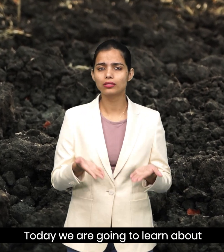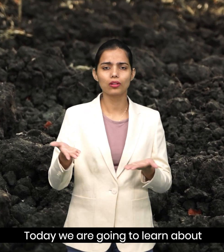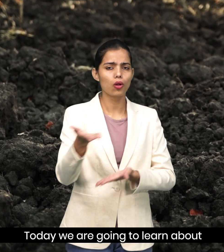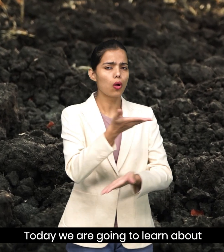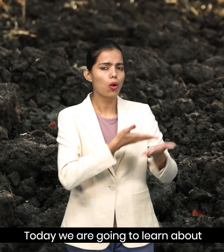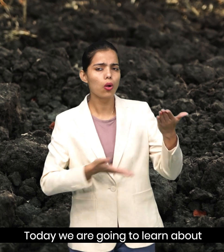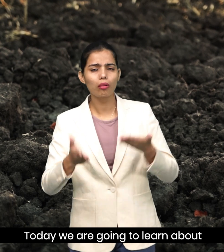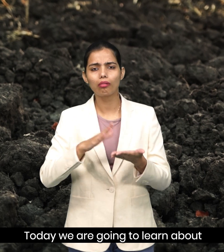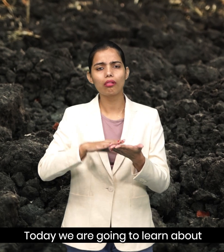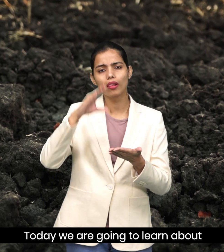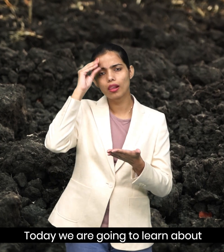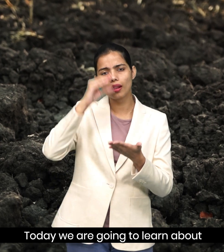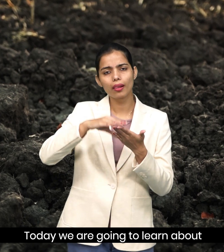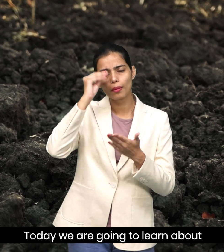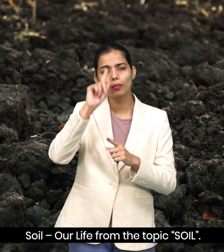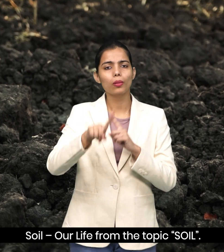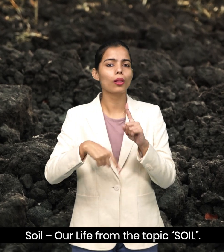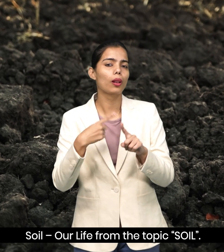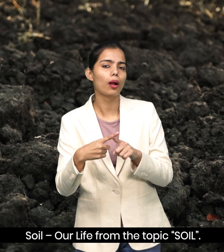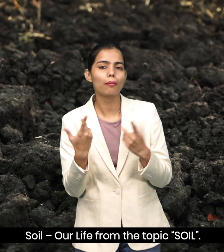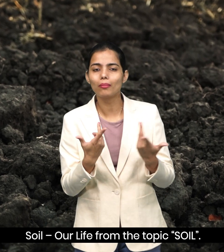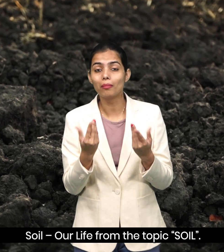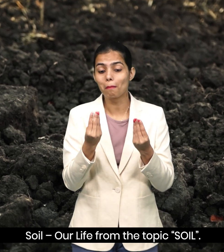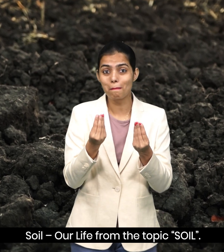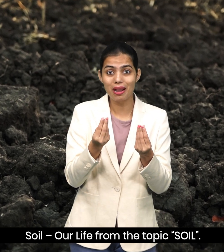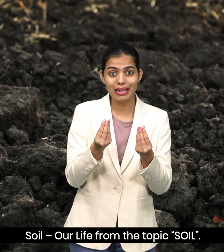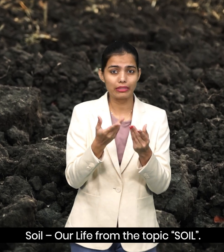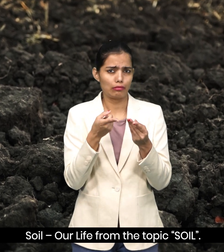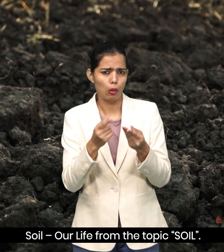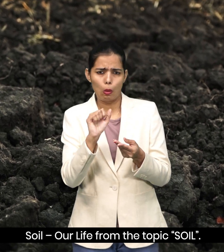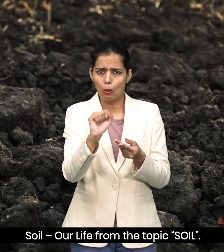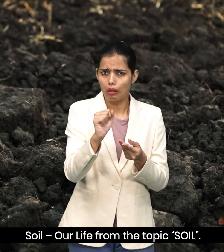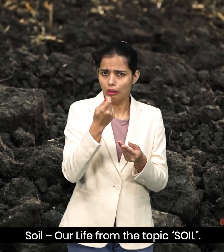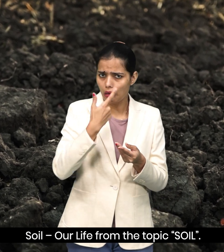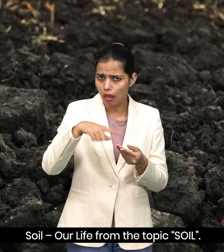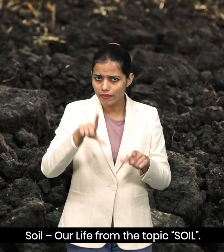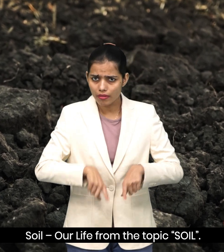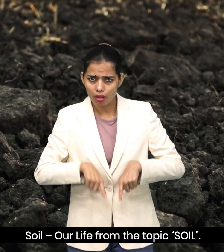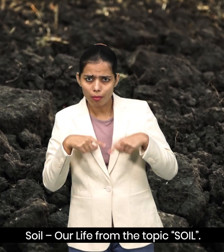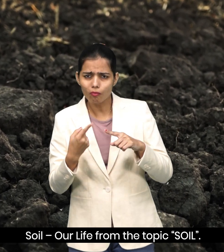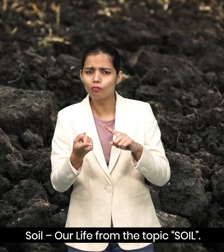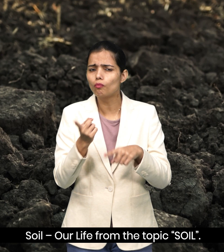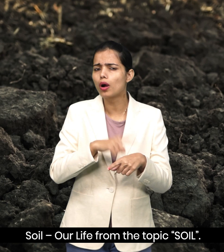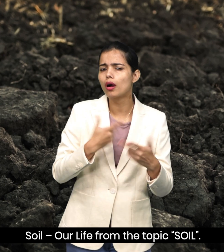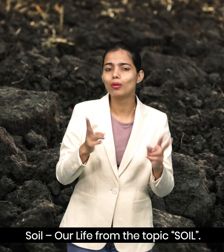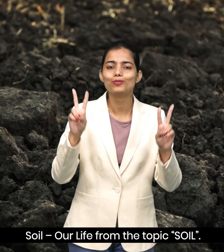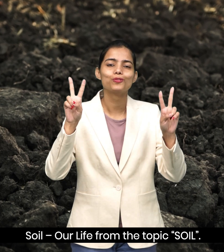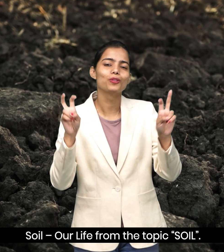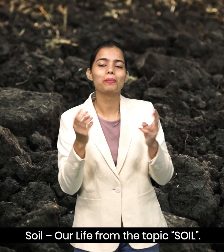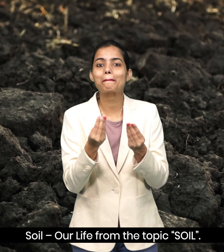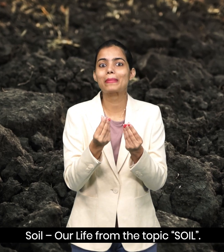Today we are going to learn about soil, our life, from the topic soil.